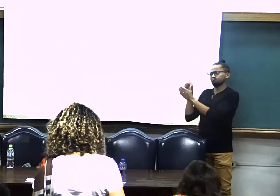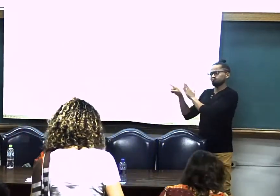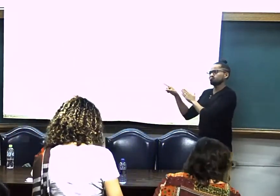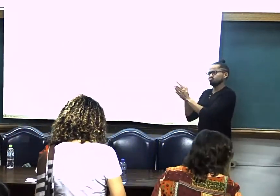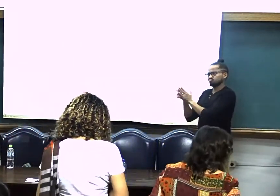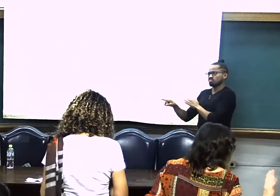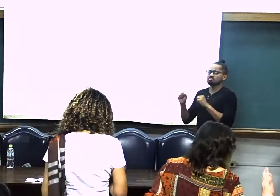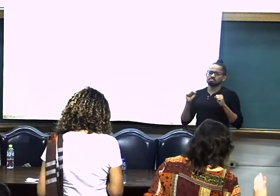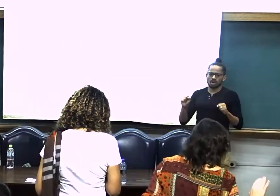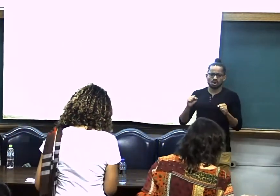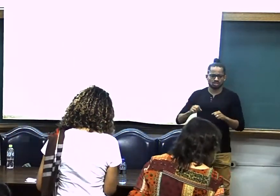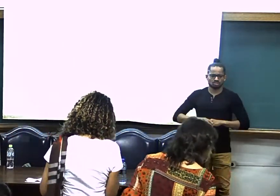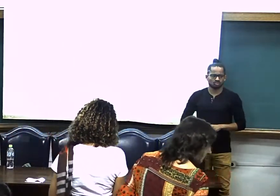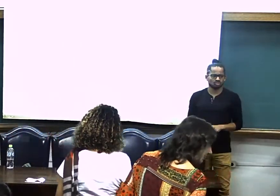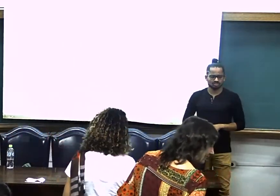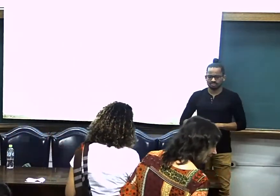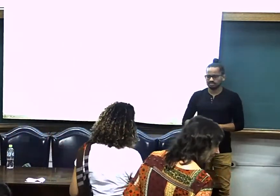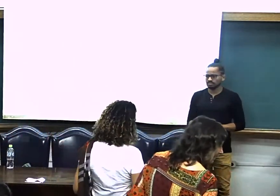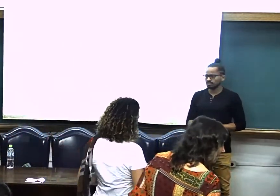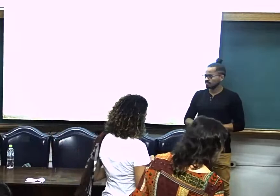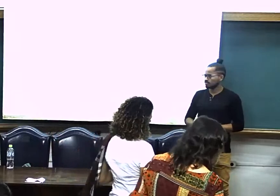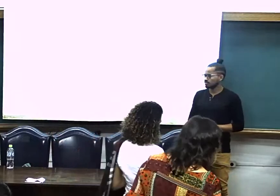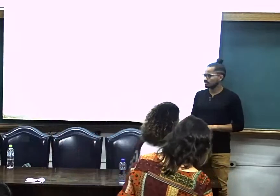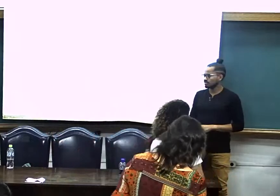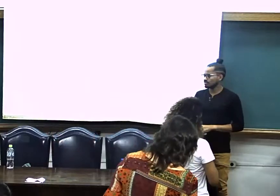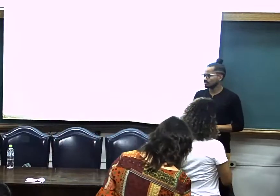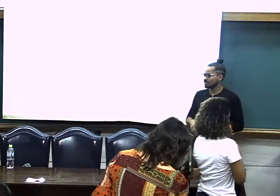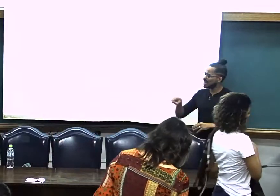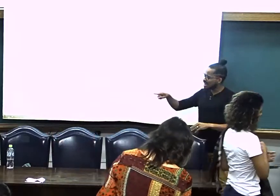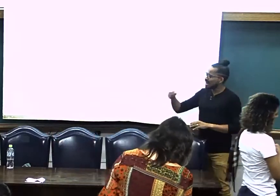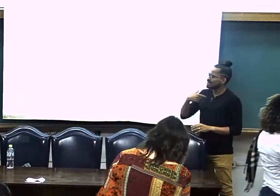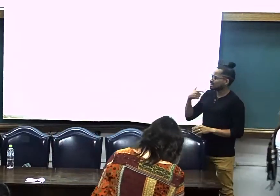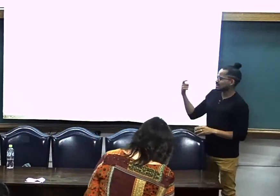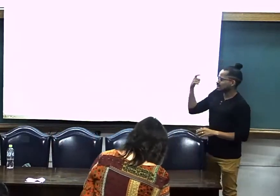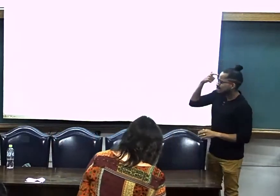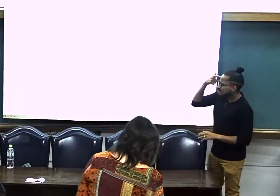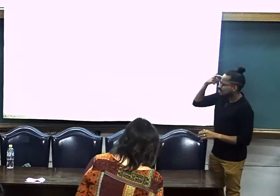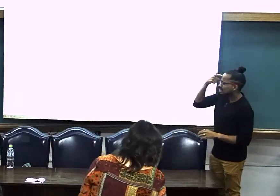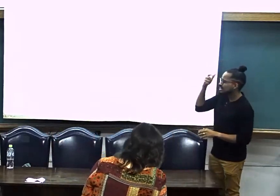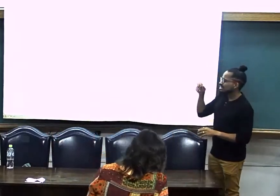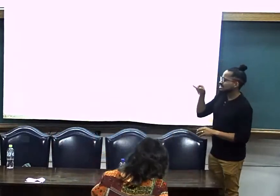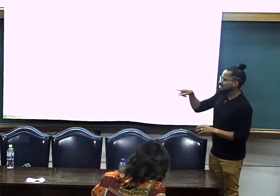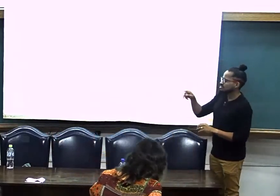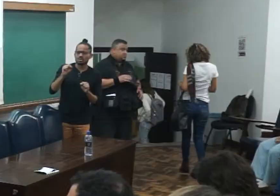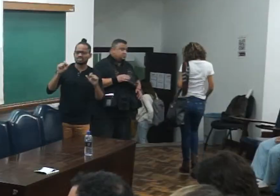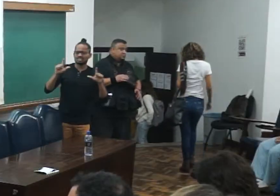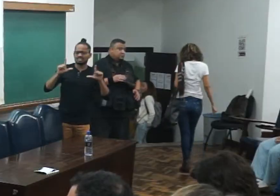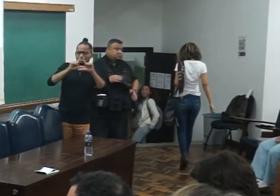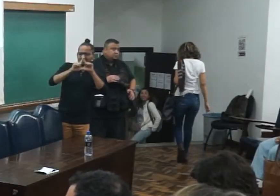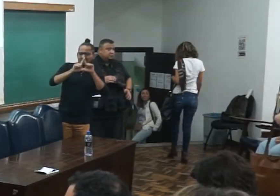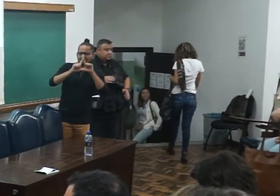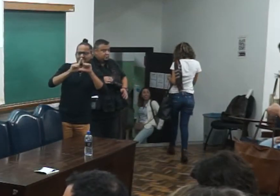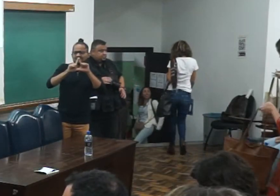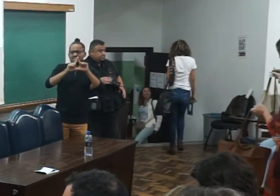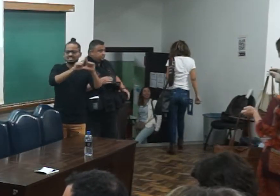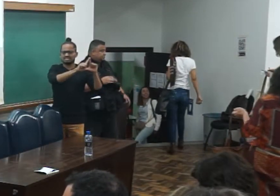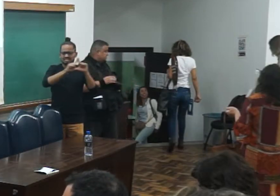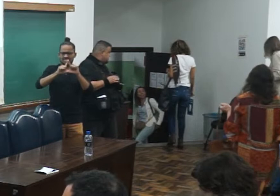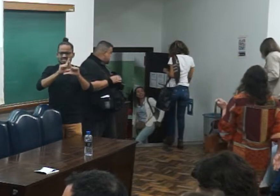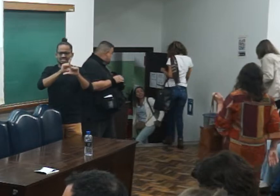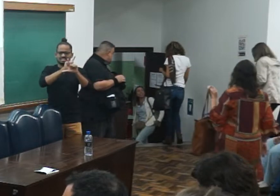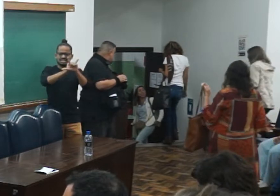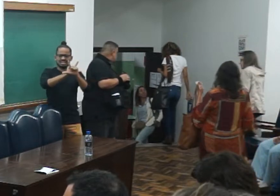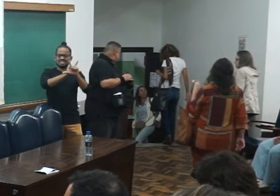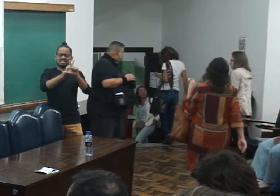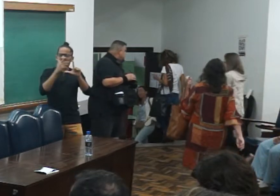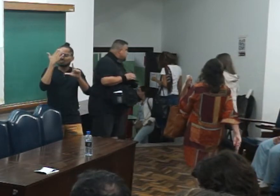Quer fazer em inglês? I was just wondering if you could explain again the triangles and when they touch. Like, what is I